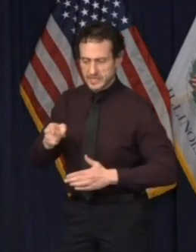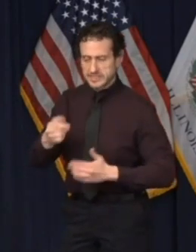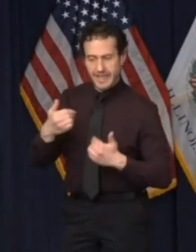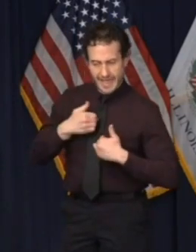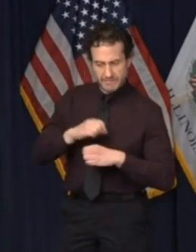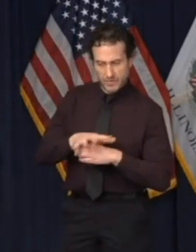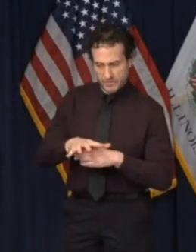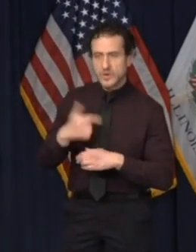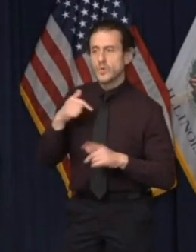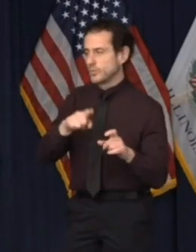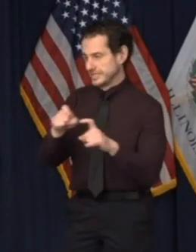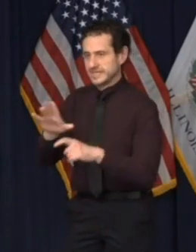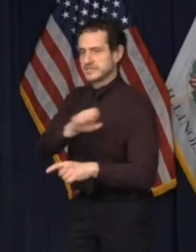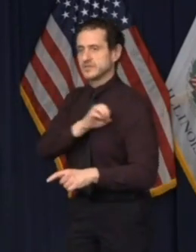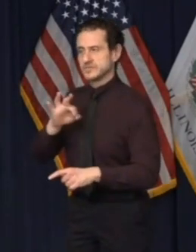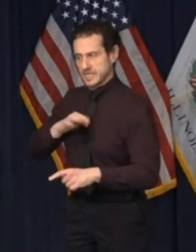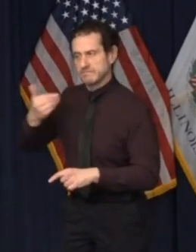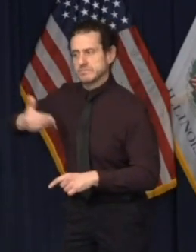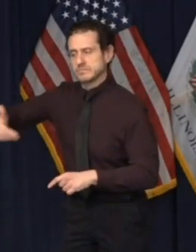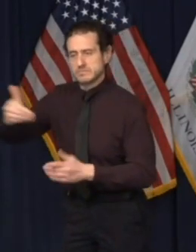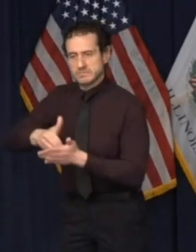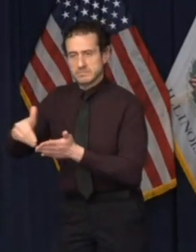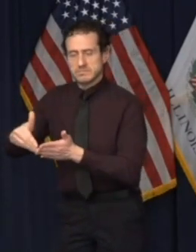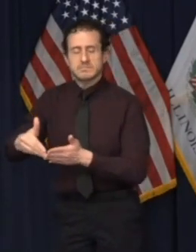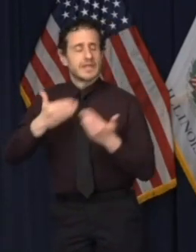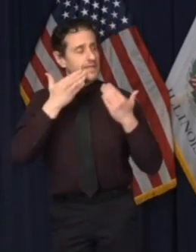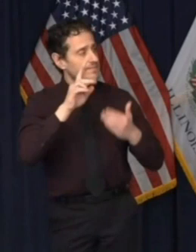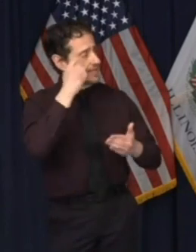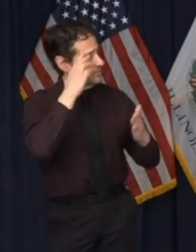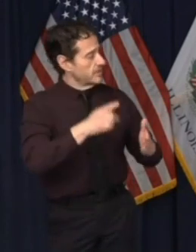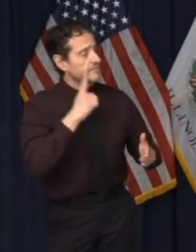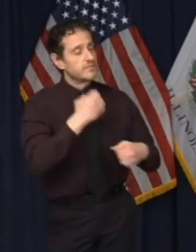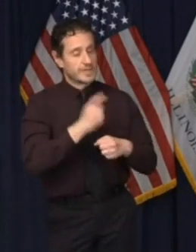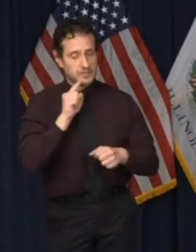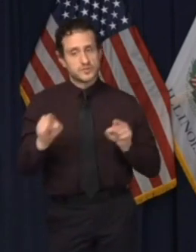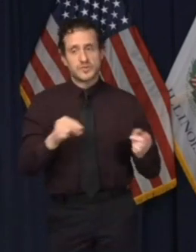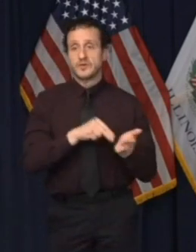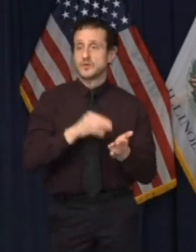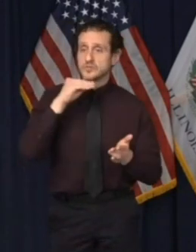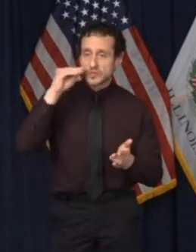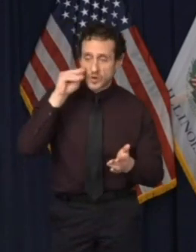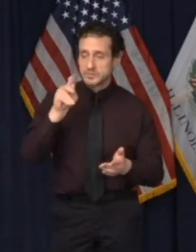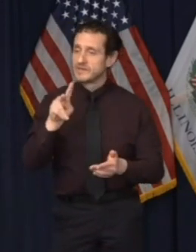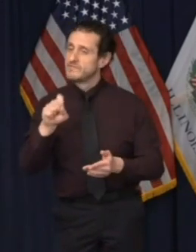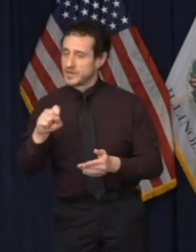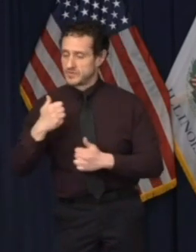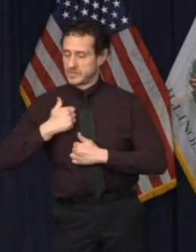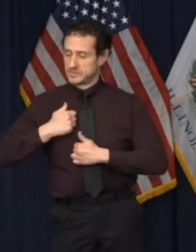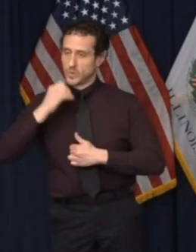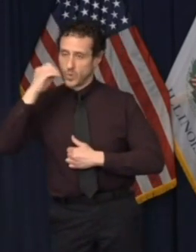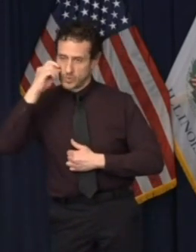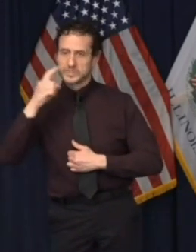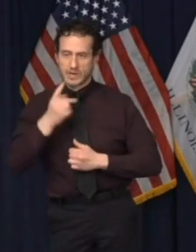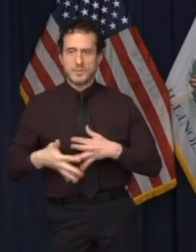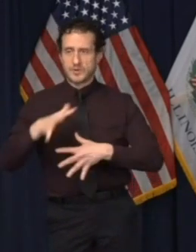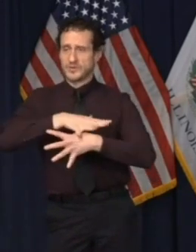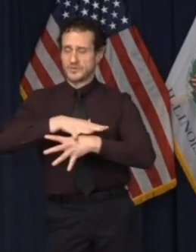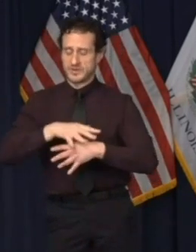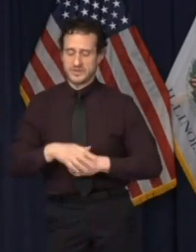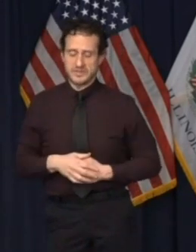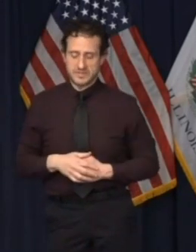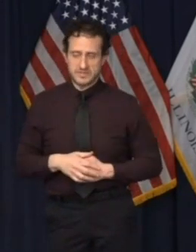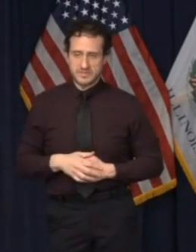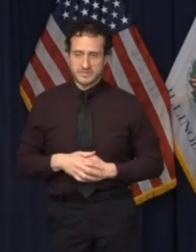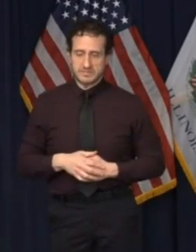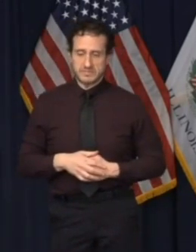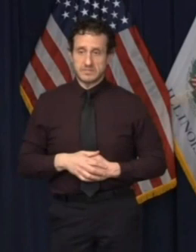care facilities a priority in the earliest part of our COVID-19 response. Again, the testing is just